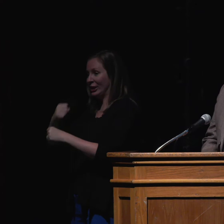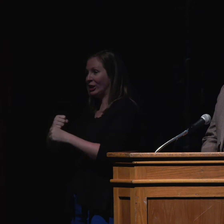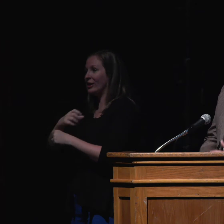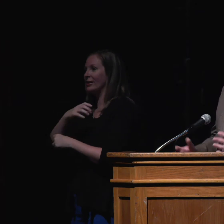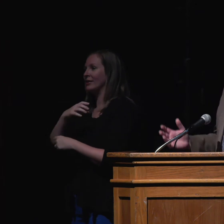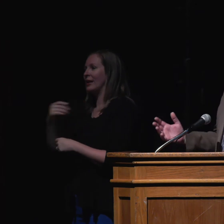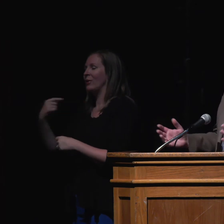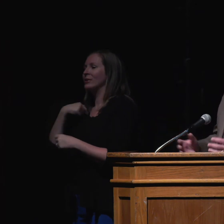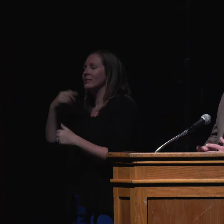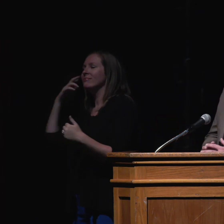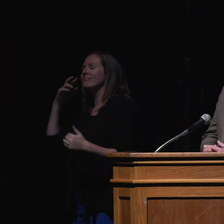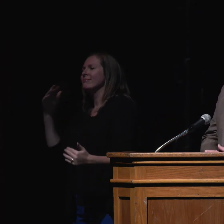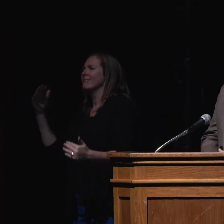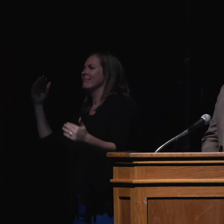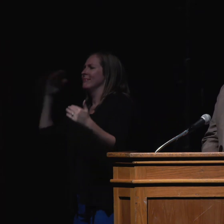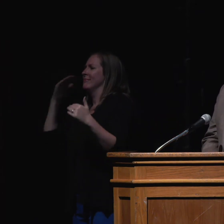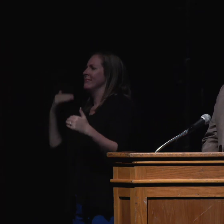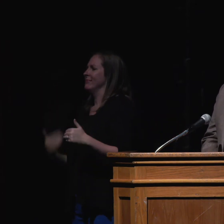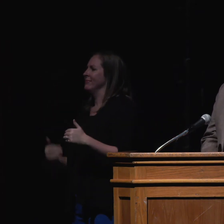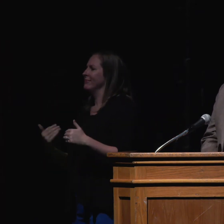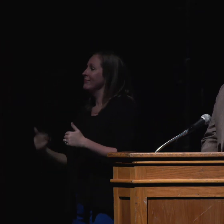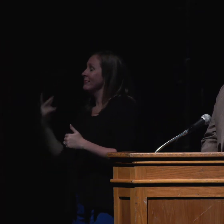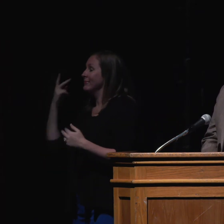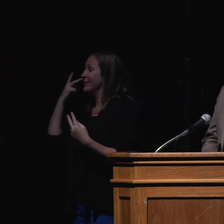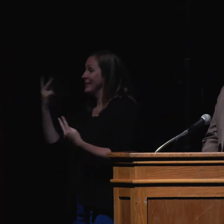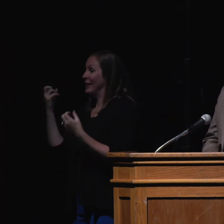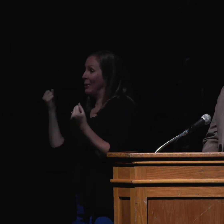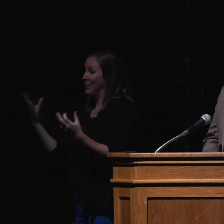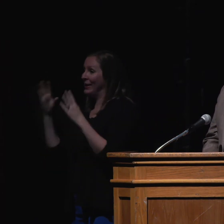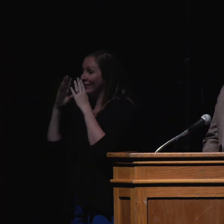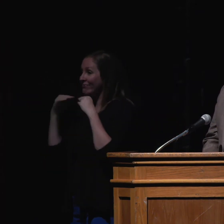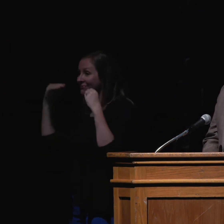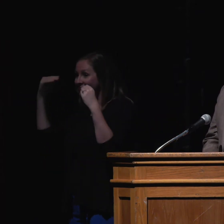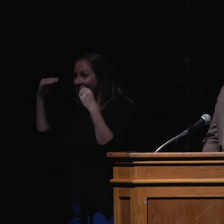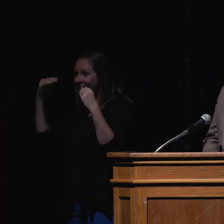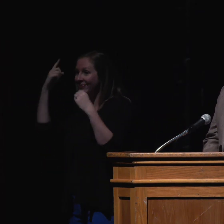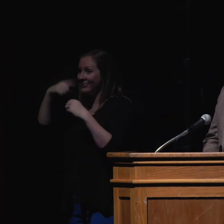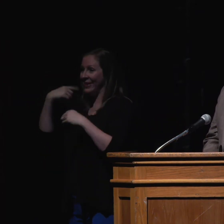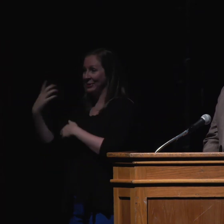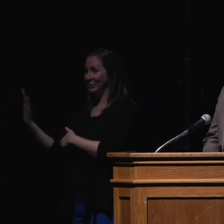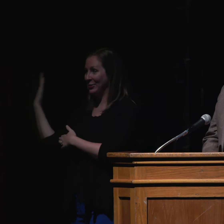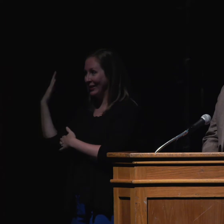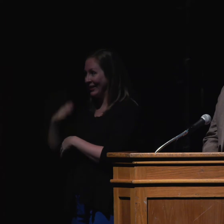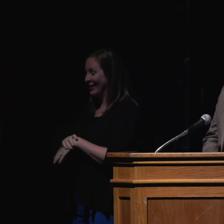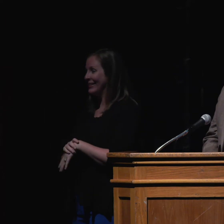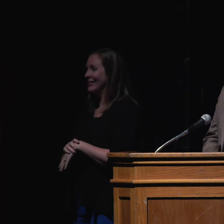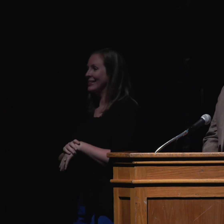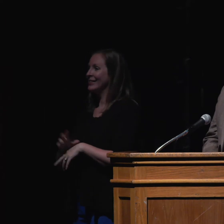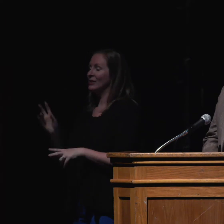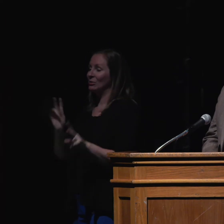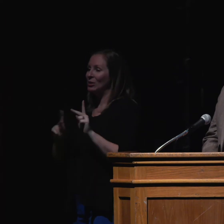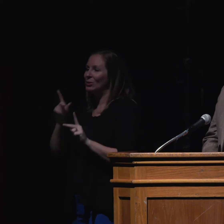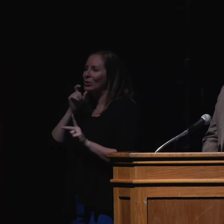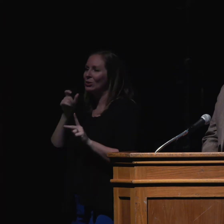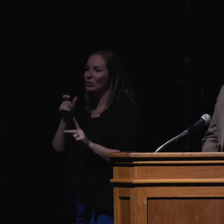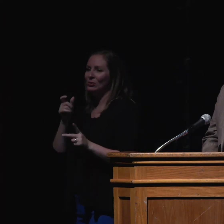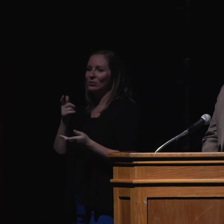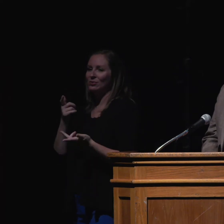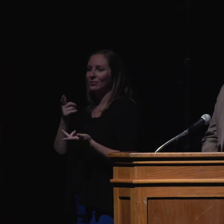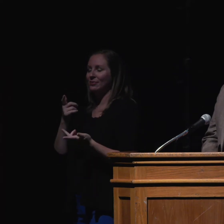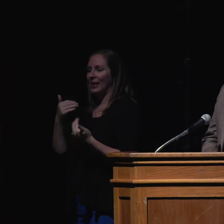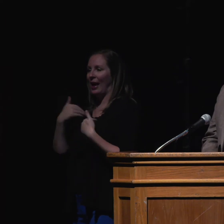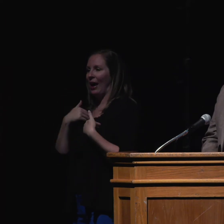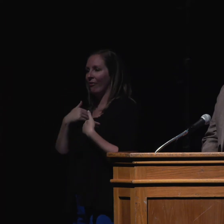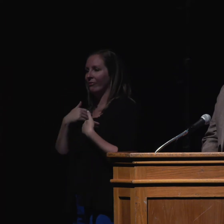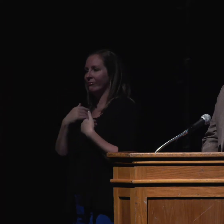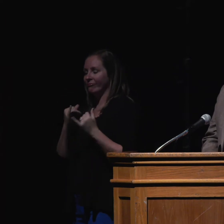I was overwhelmed to see how many smiling faces there were here this morning. People that share that